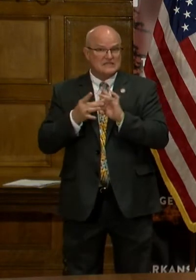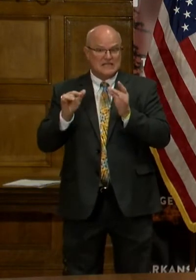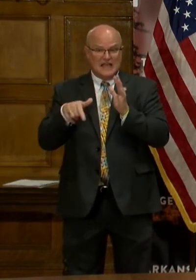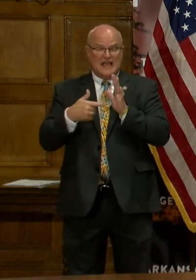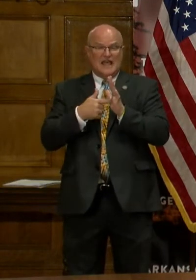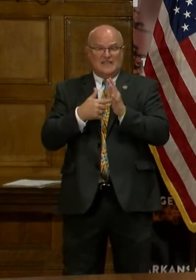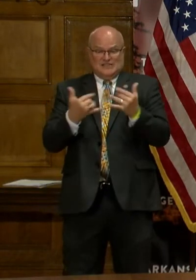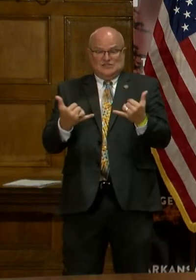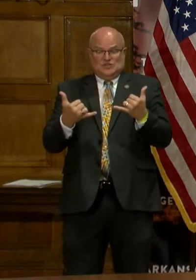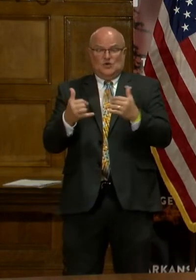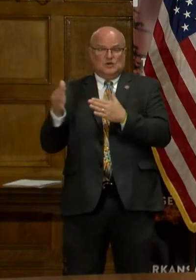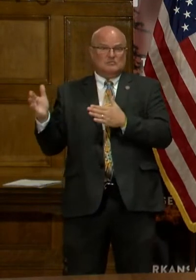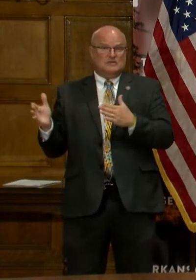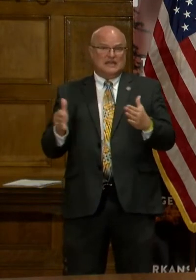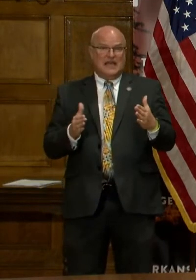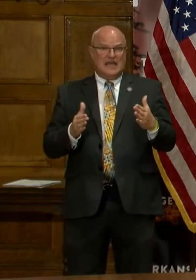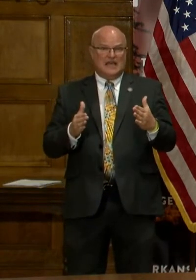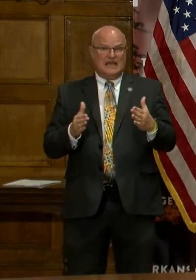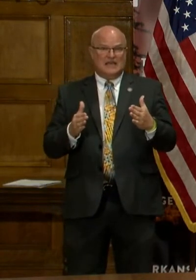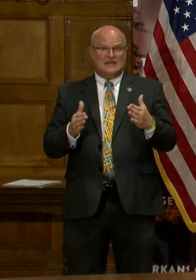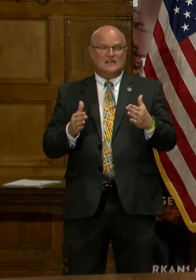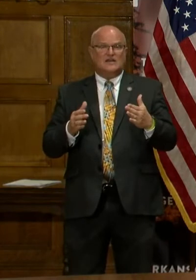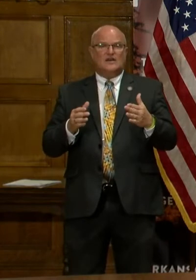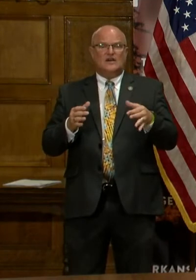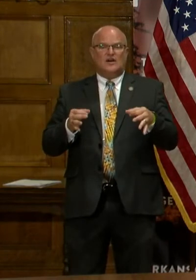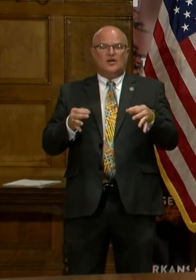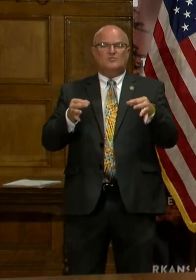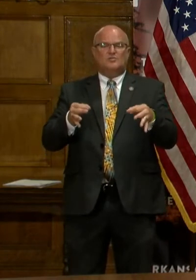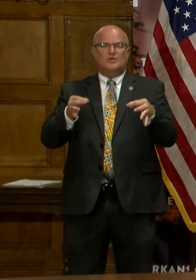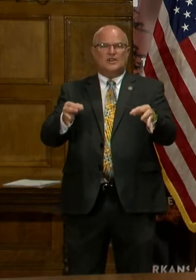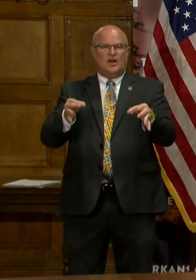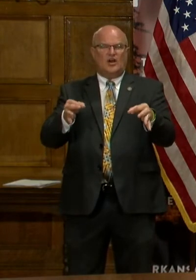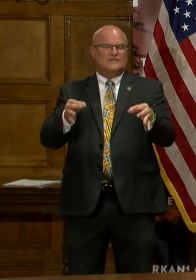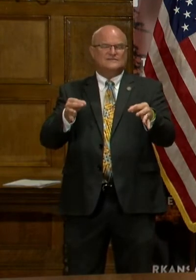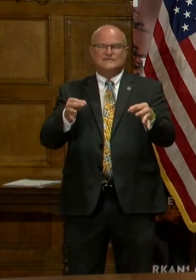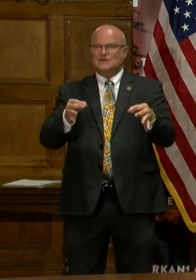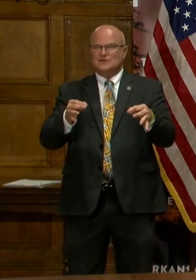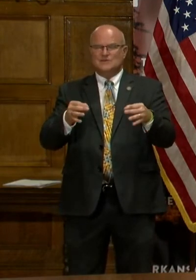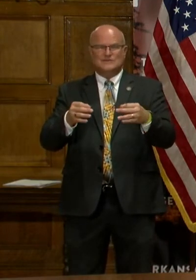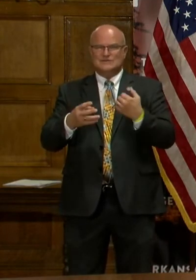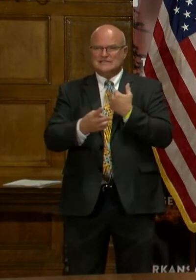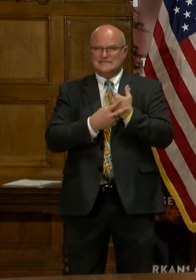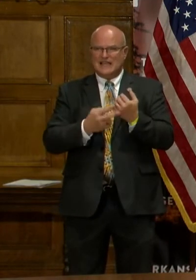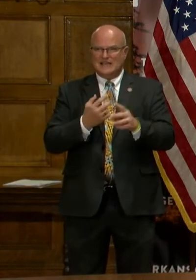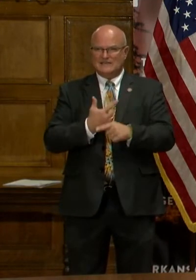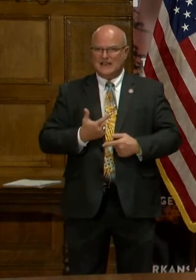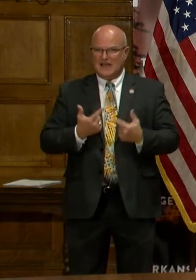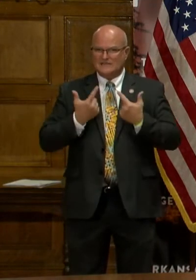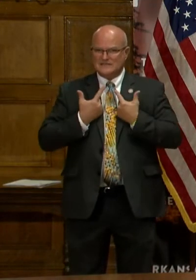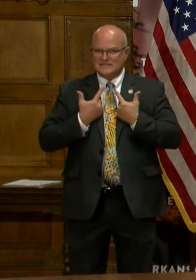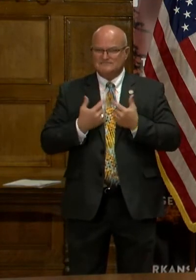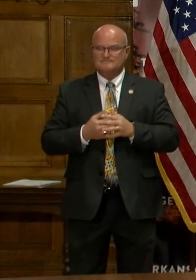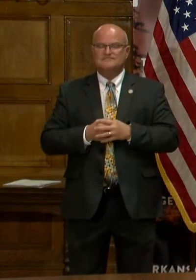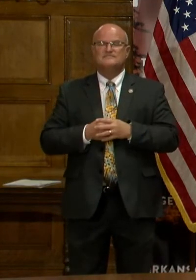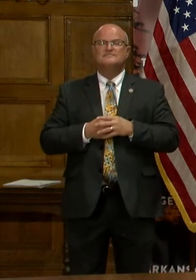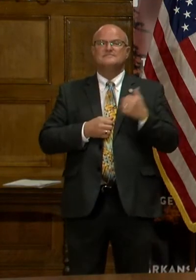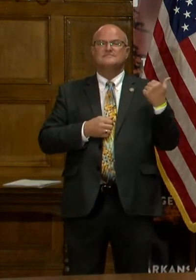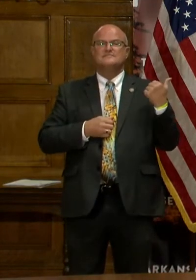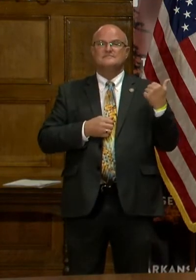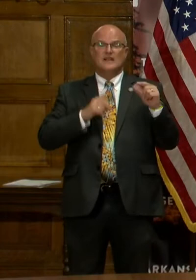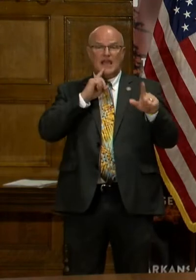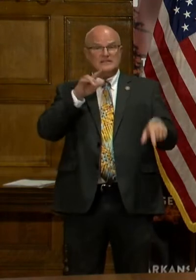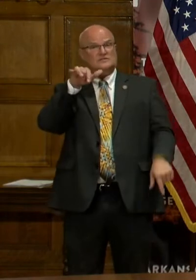this current strategy or putting out more marketing at this point is really going to save lives? The answer